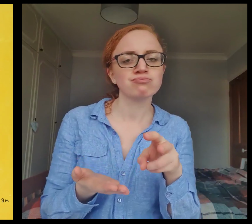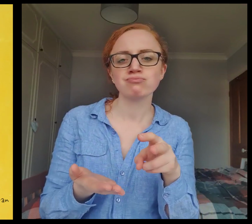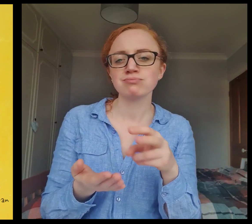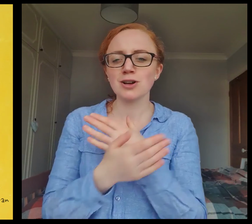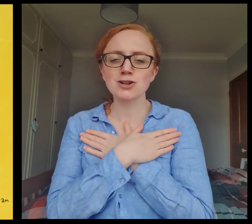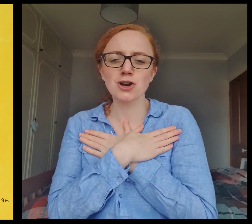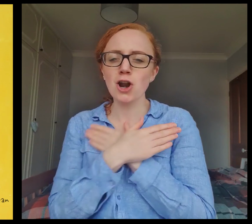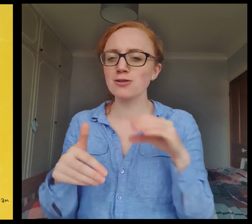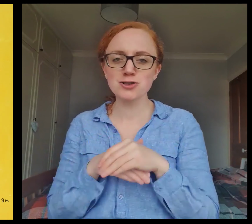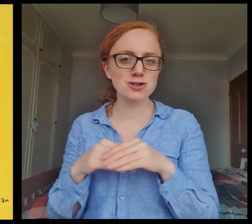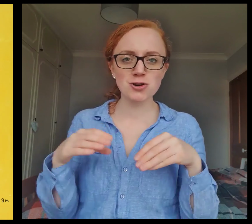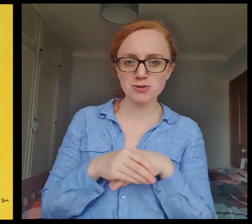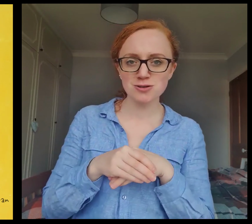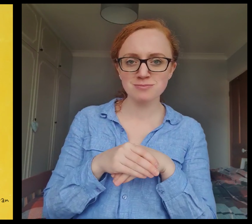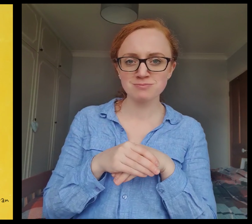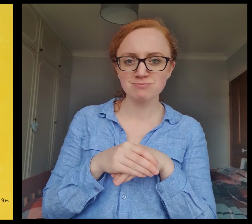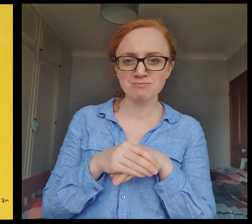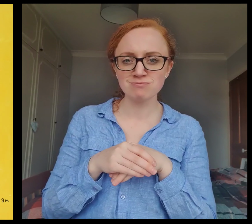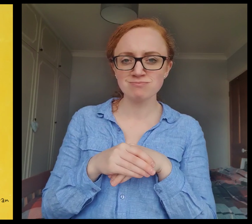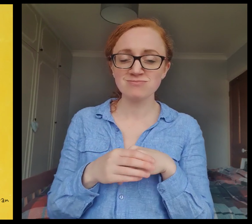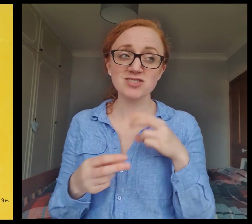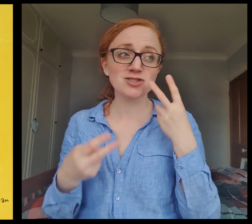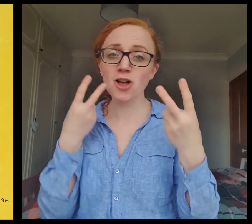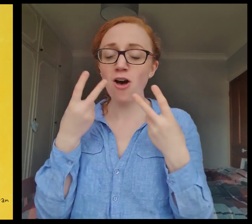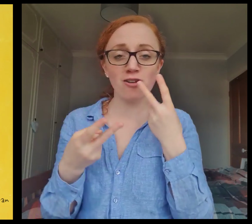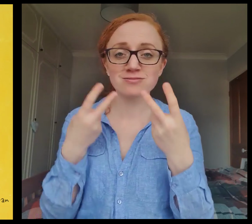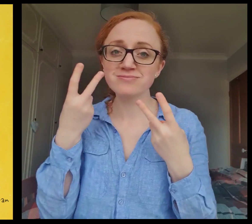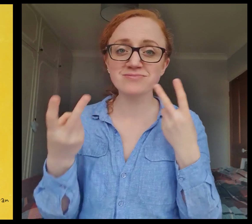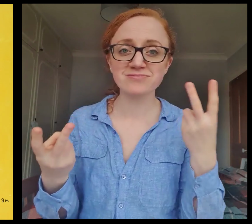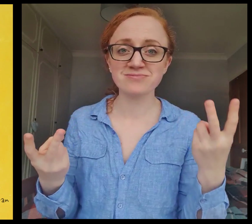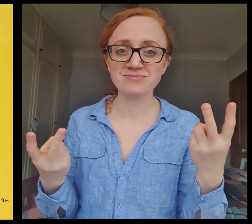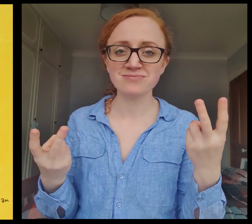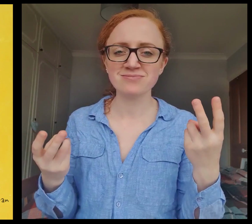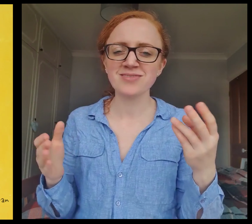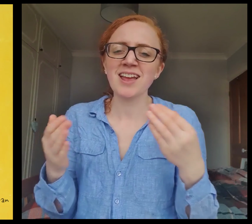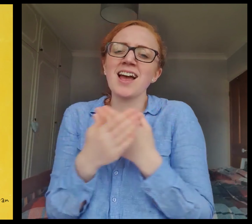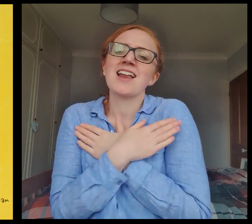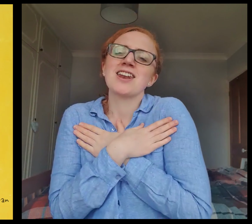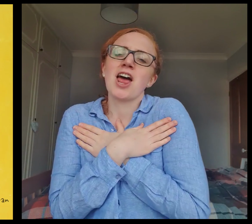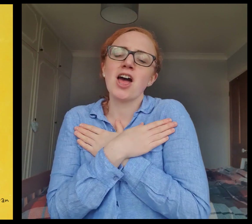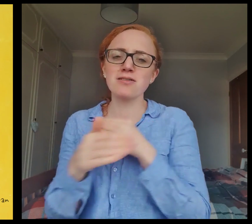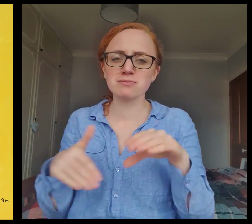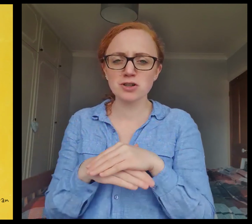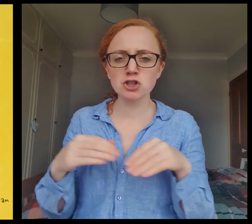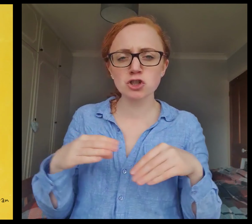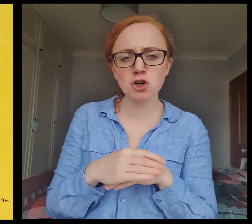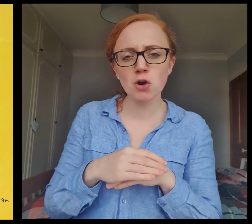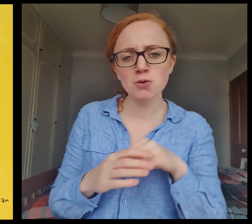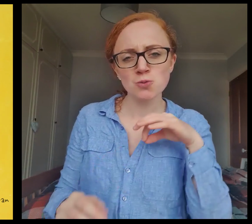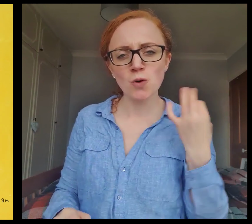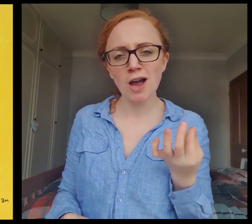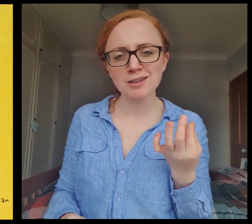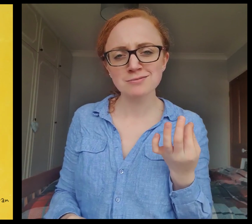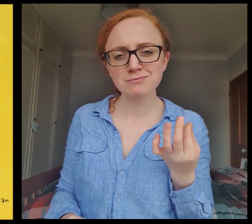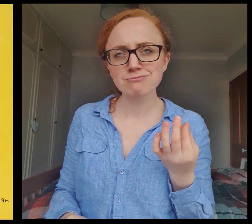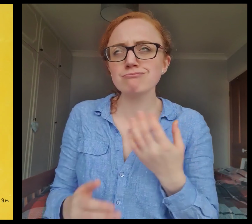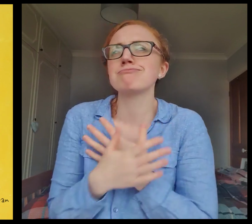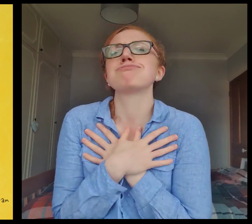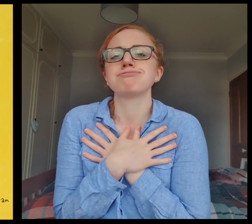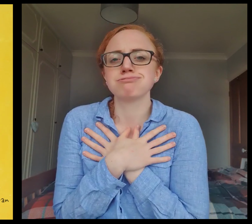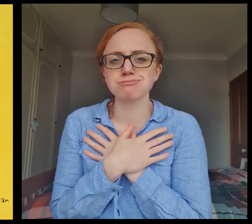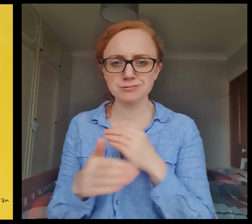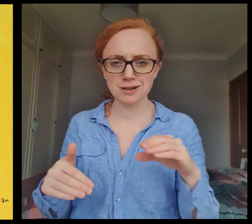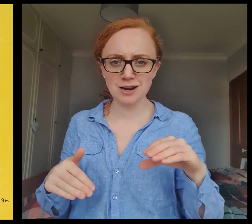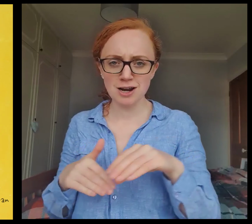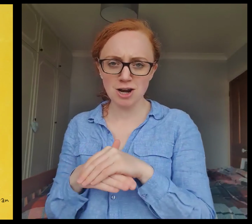He loved his shoes so much that he sang a song. I love my white shoes. I love my white